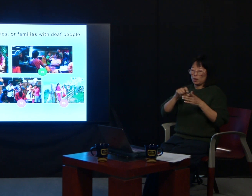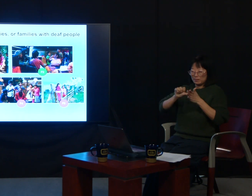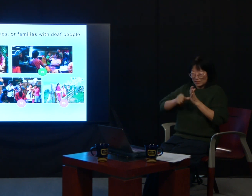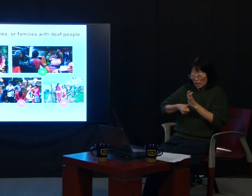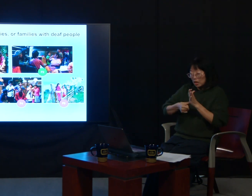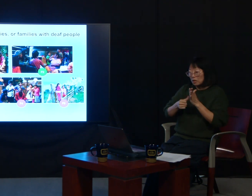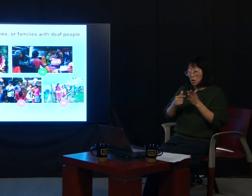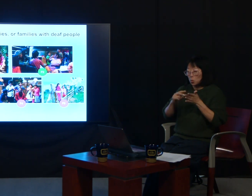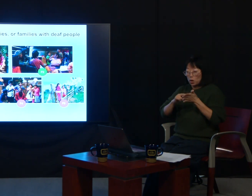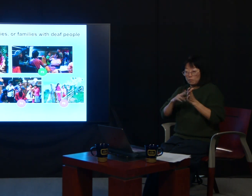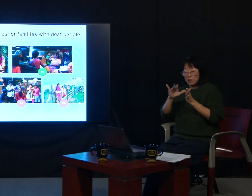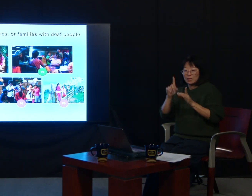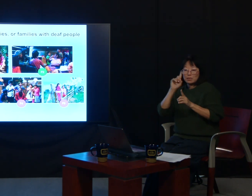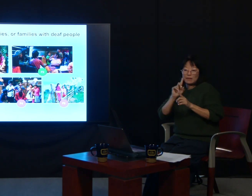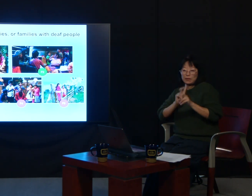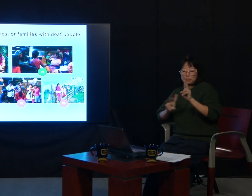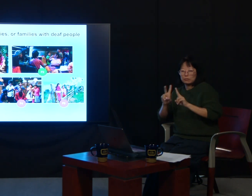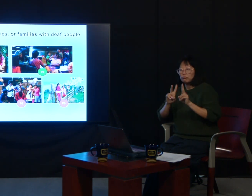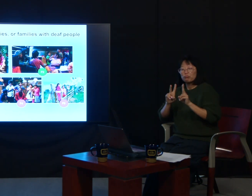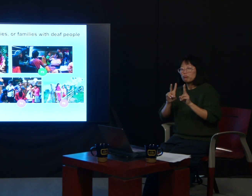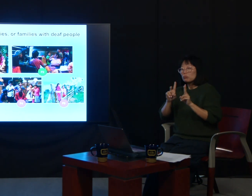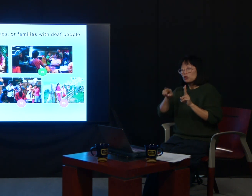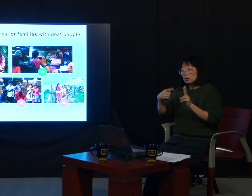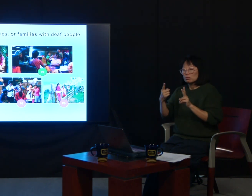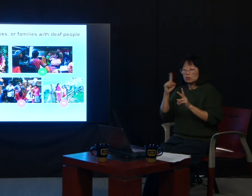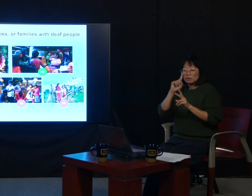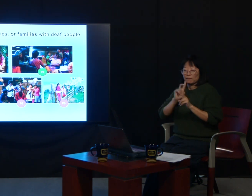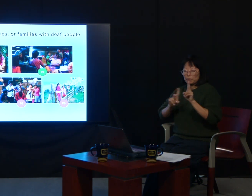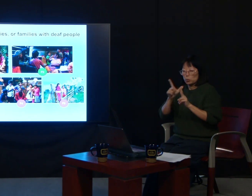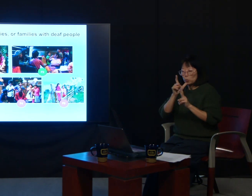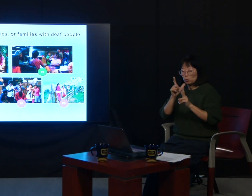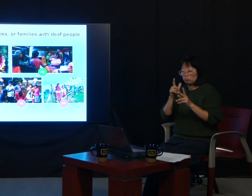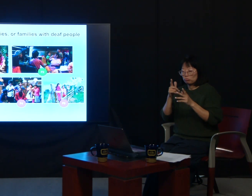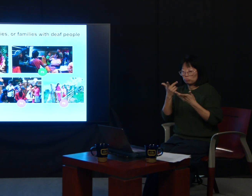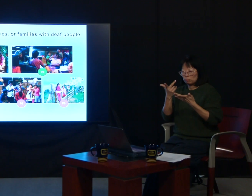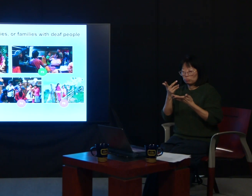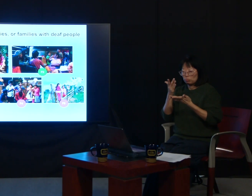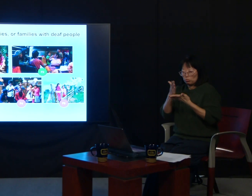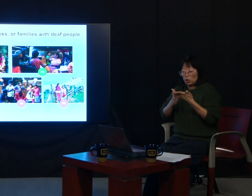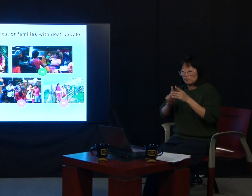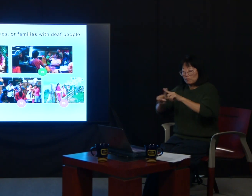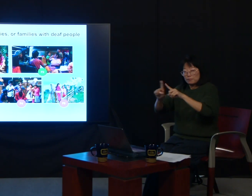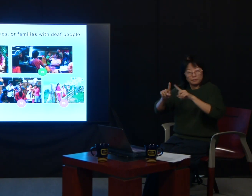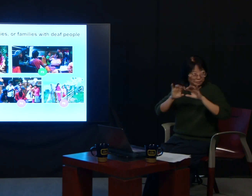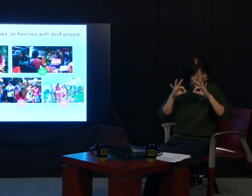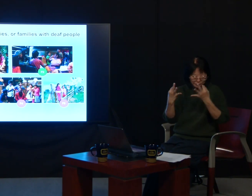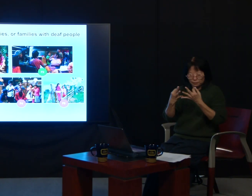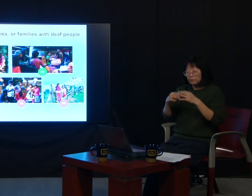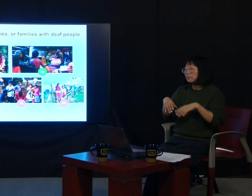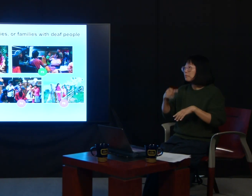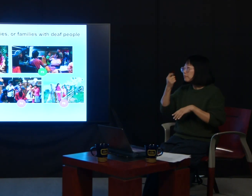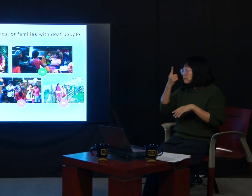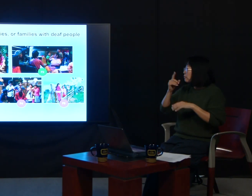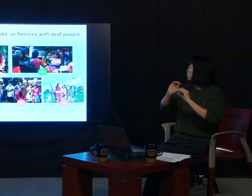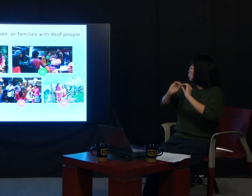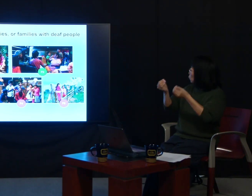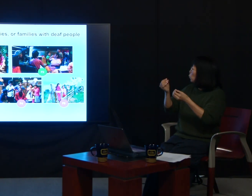I'll emphasize that by deaf people, it's just people who are part of different families. There's no